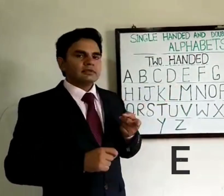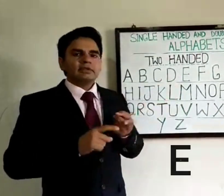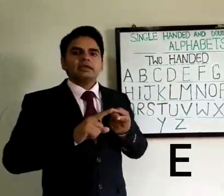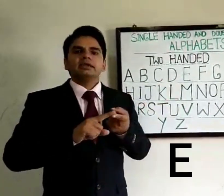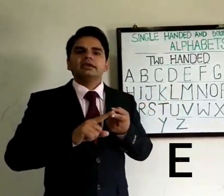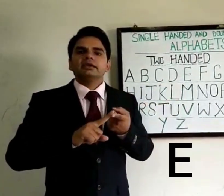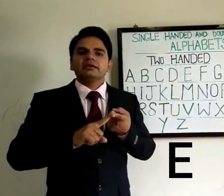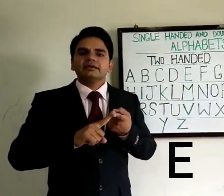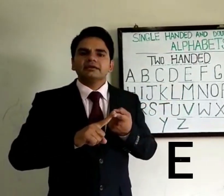E,